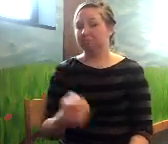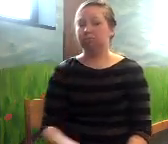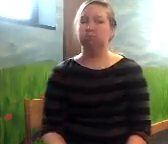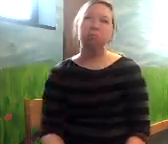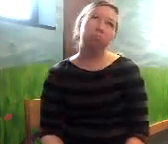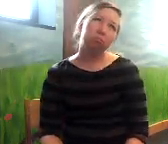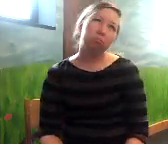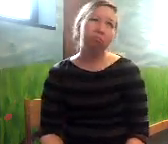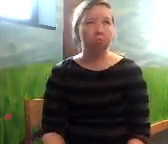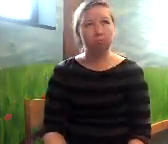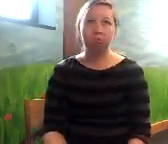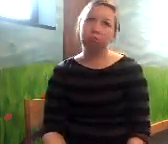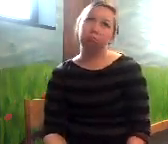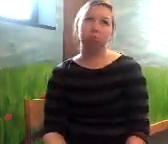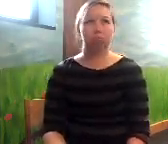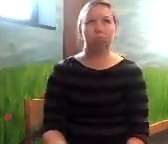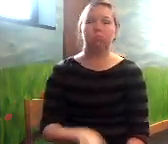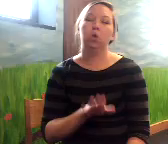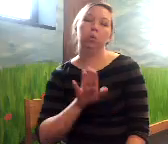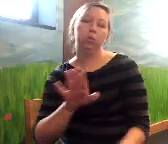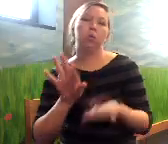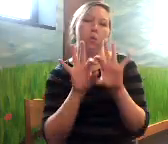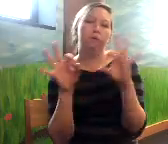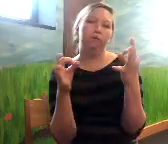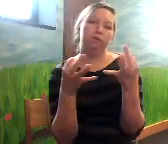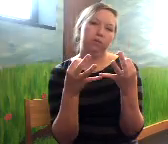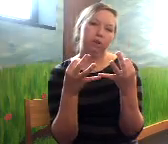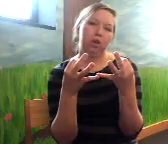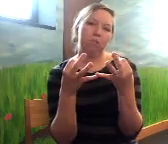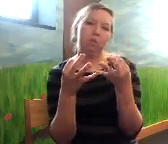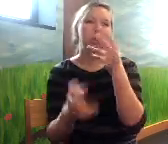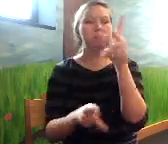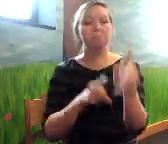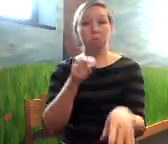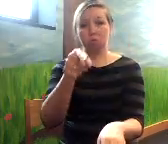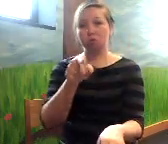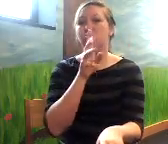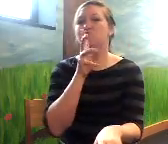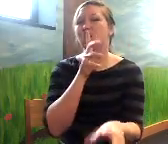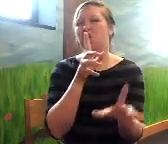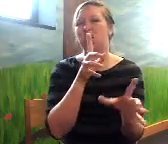the 2 terms of Richard Nixon. I call this the Vietnamization